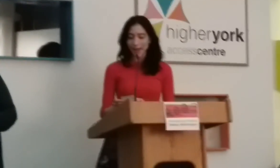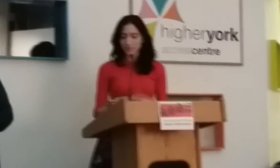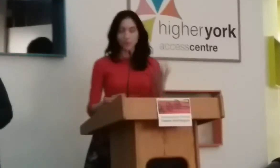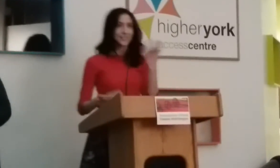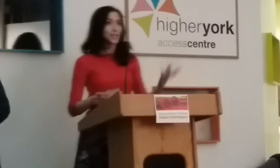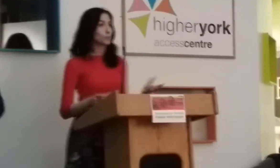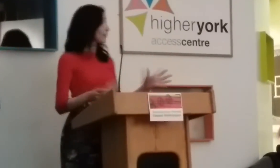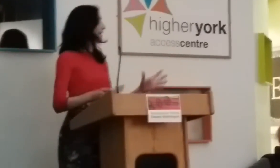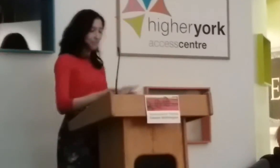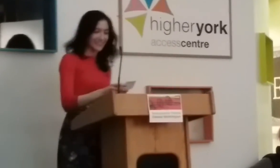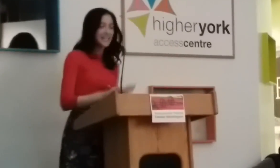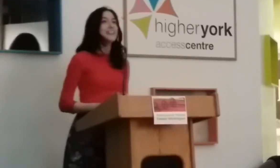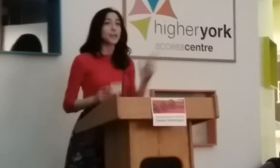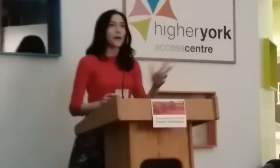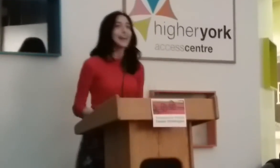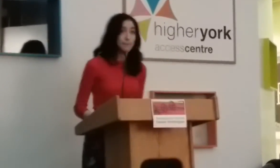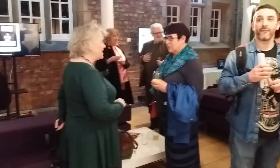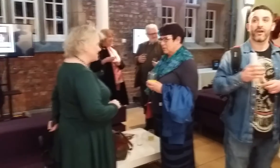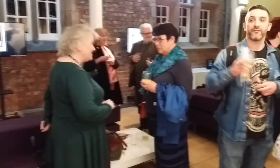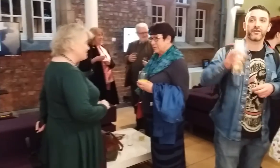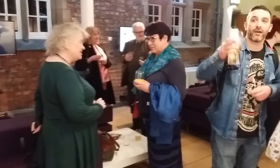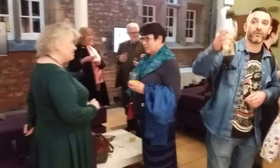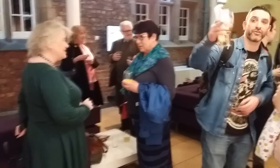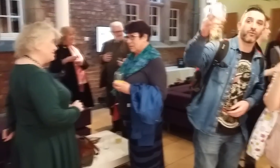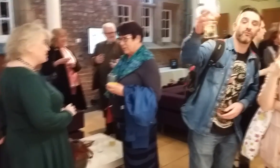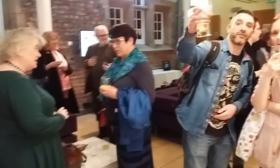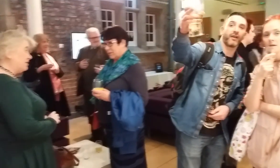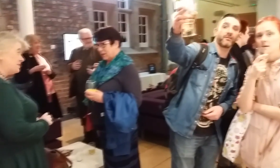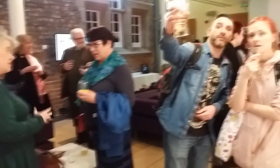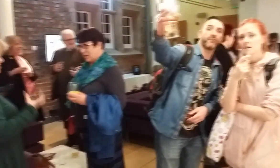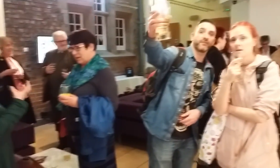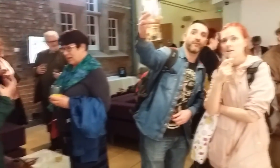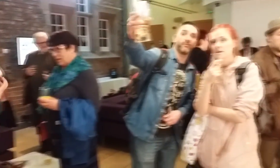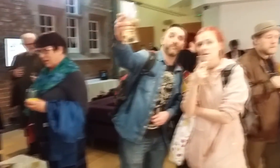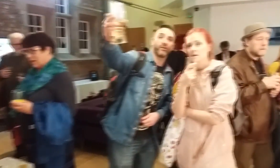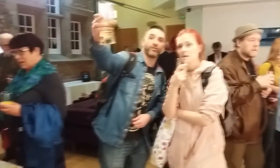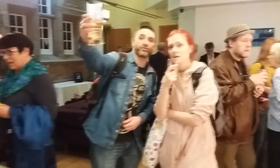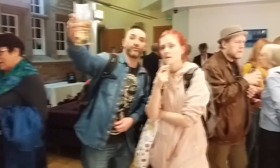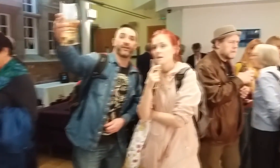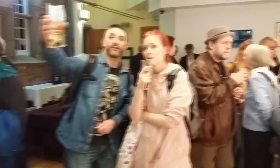who I am, so I'll tell you who I am. So I am...